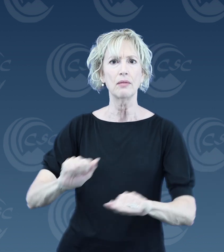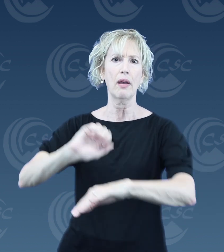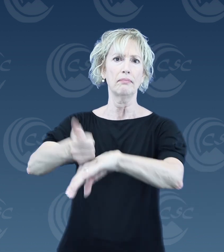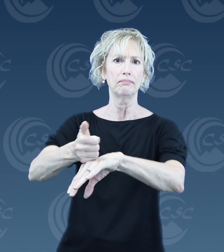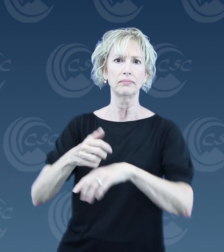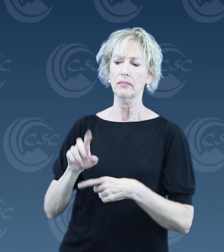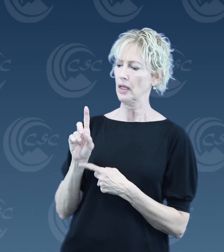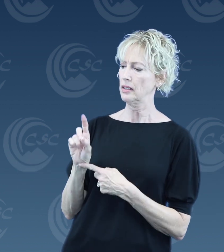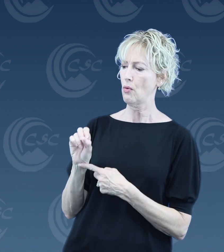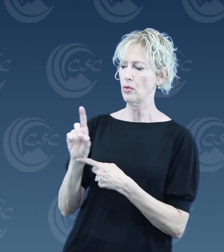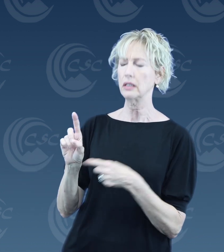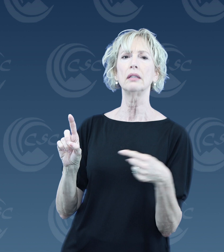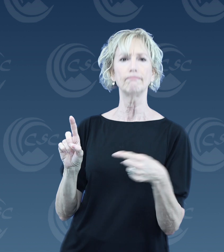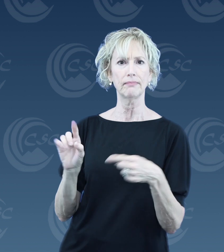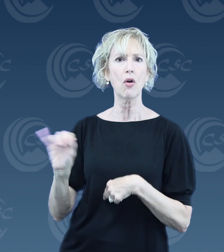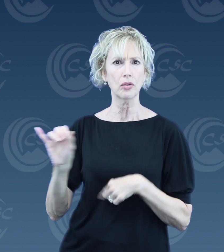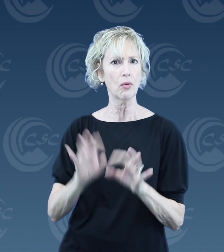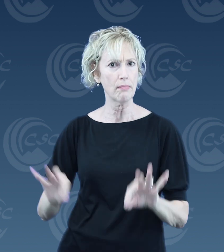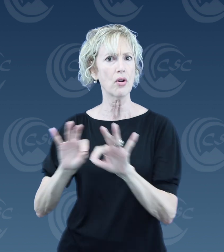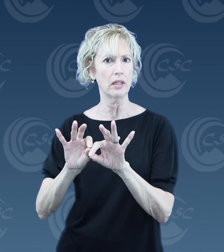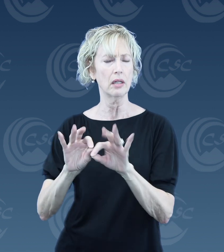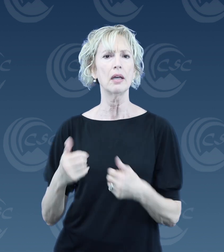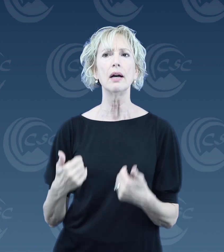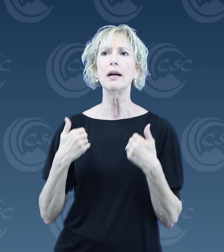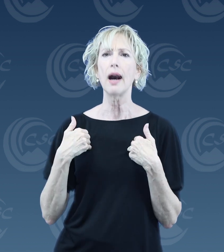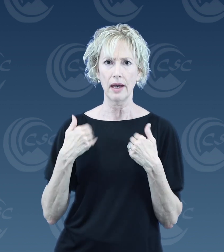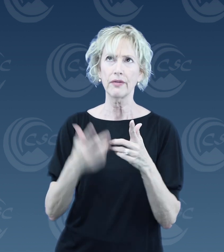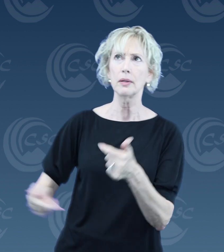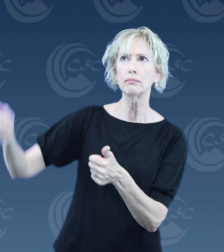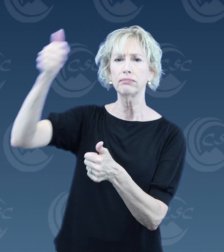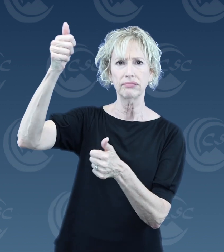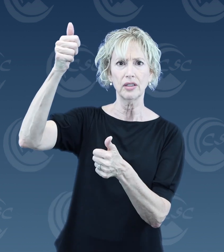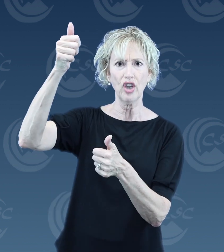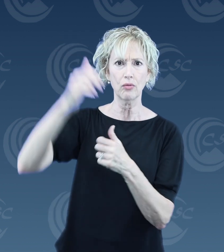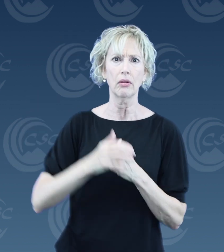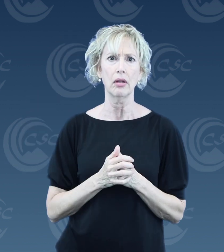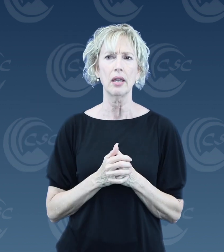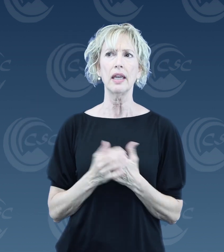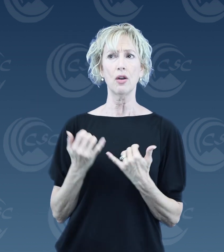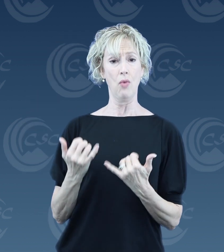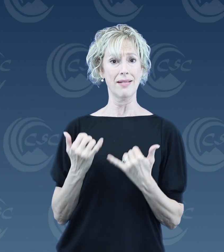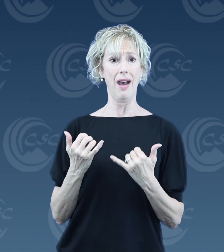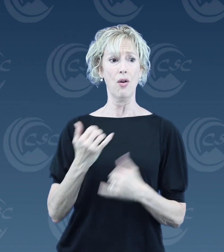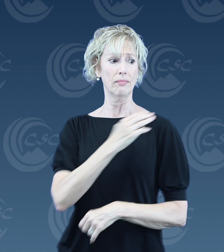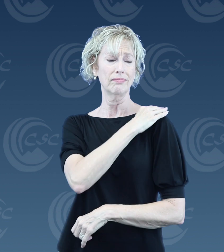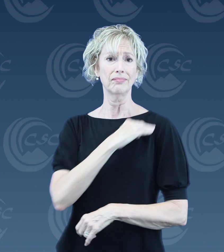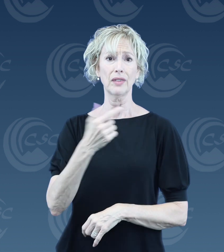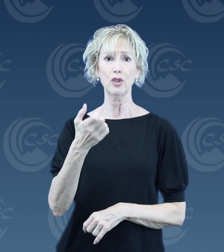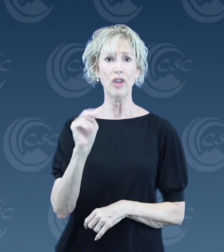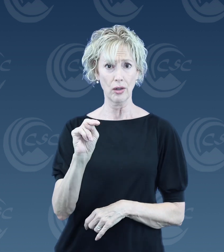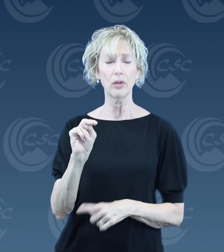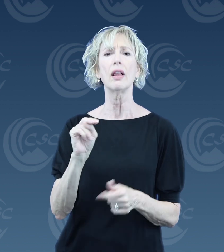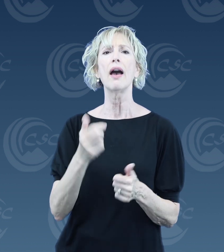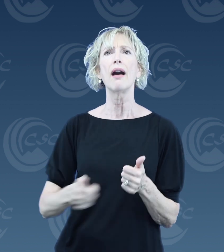of Defense is another partner that we have. We have designated, of course, General Hara, who is our current Adjutant General, as